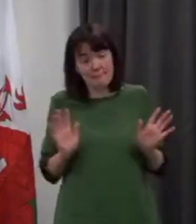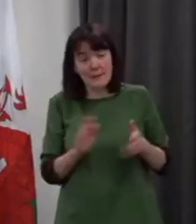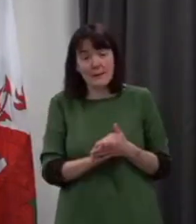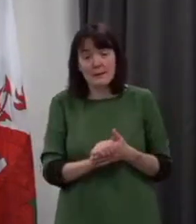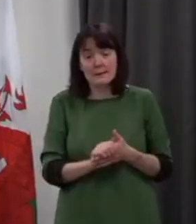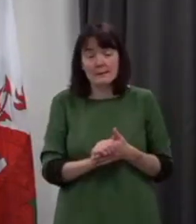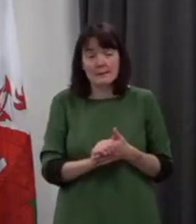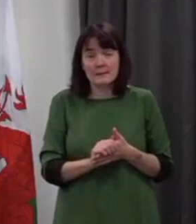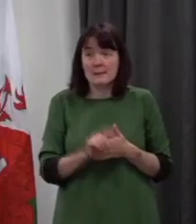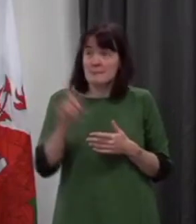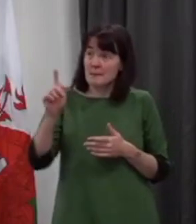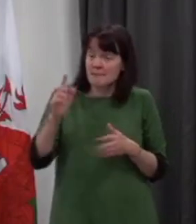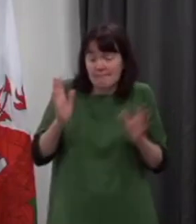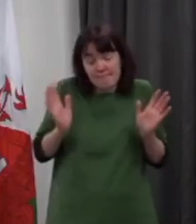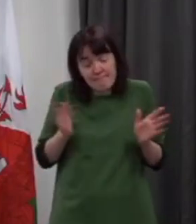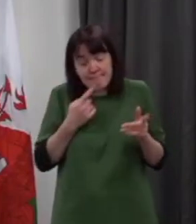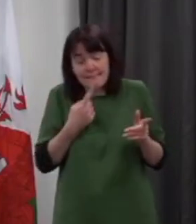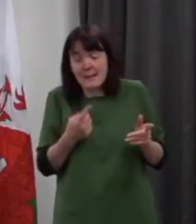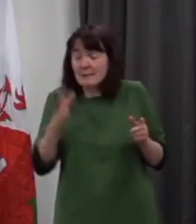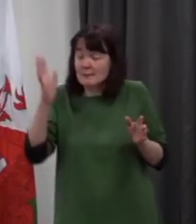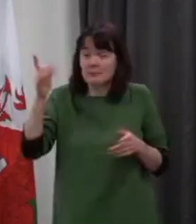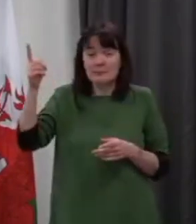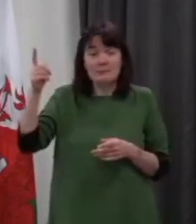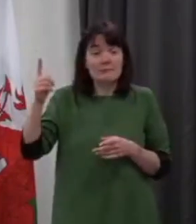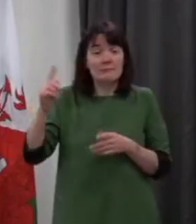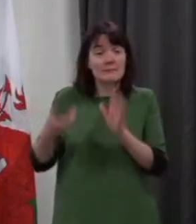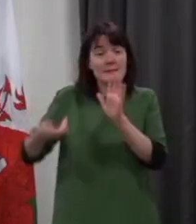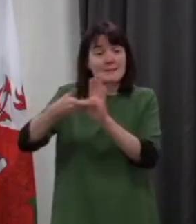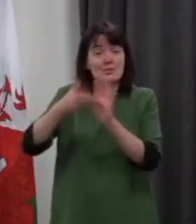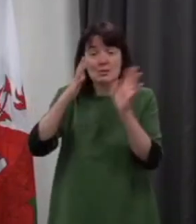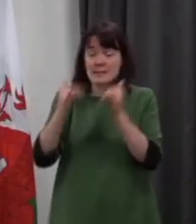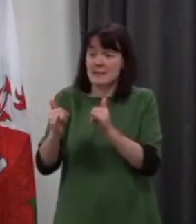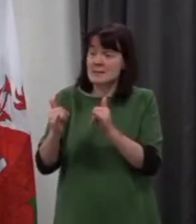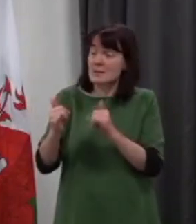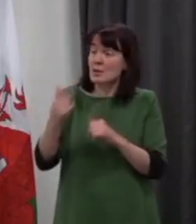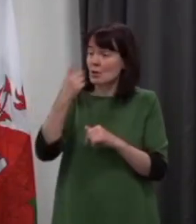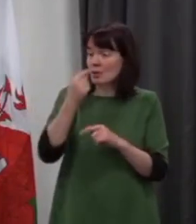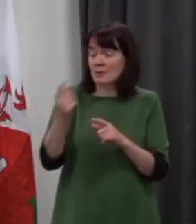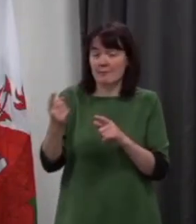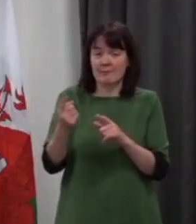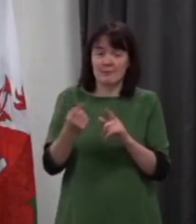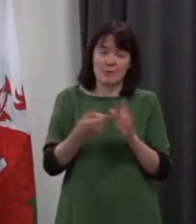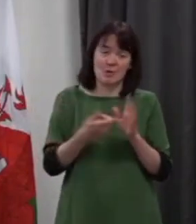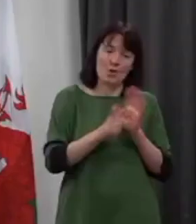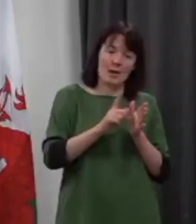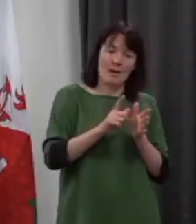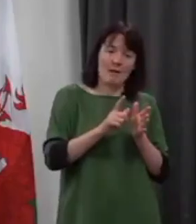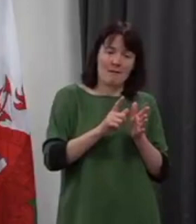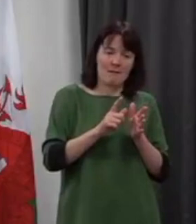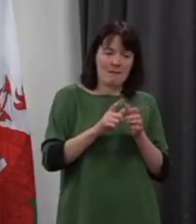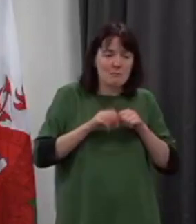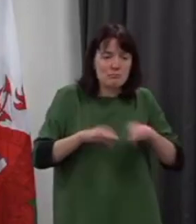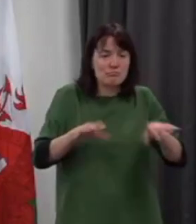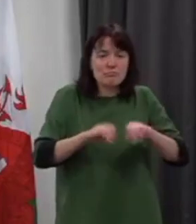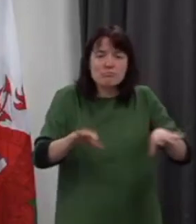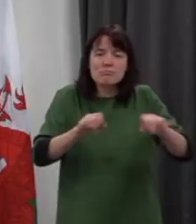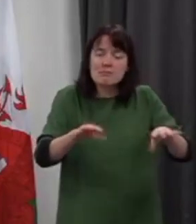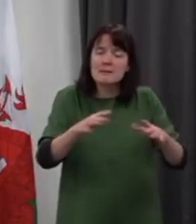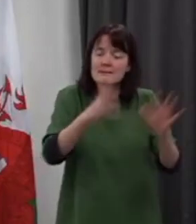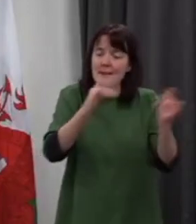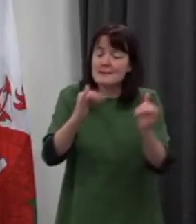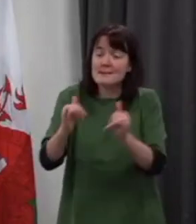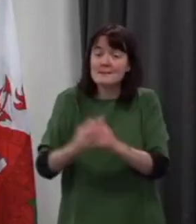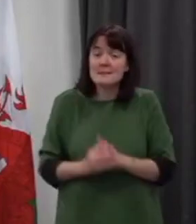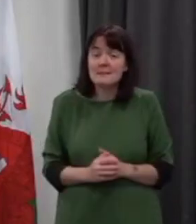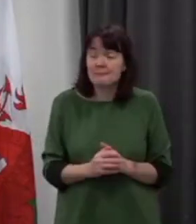the fact that those additional tests that we were due to have would have made an earlier difference for us. Now, after this is all